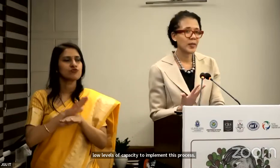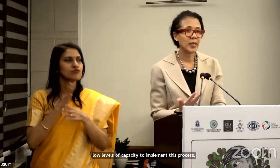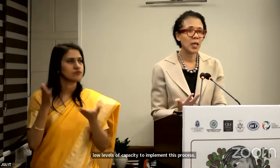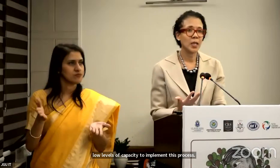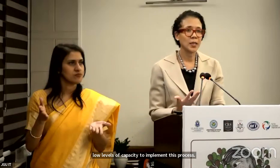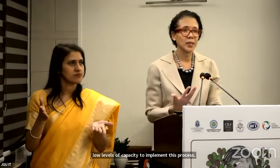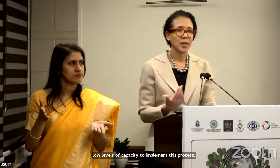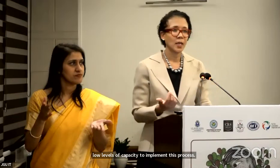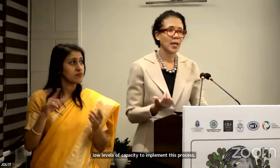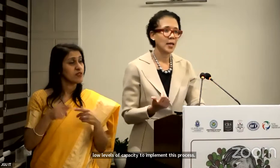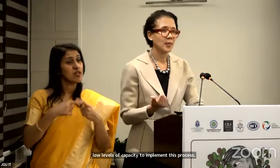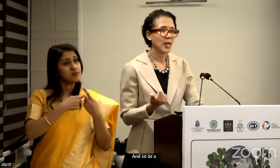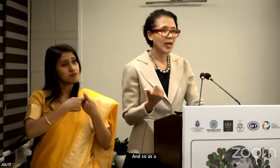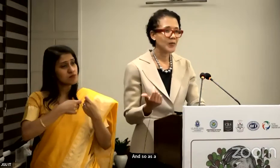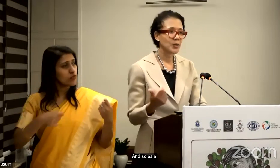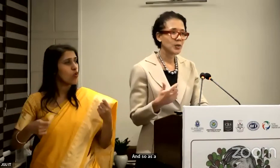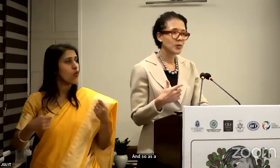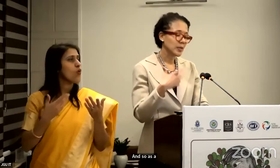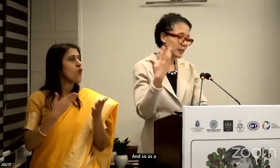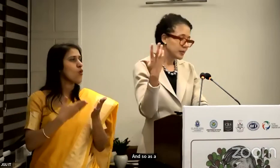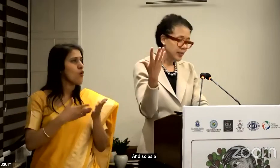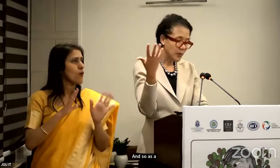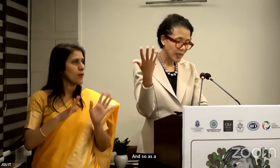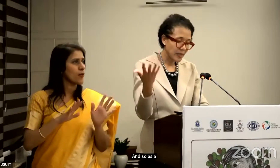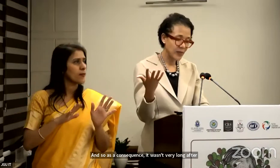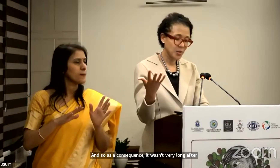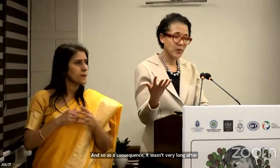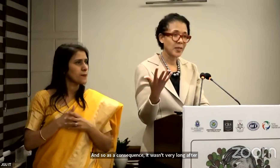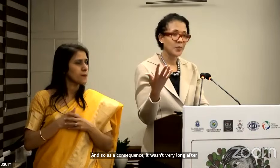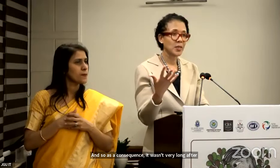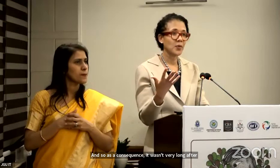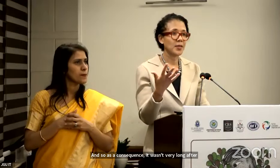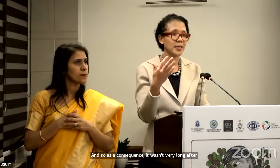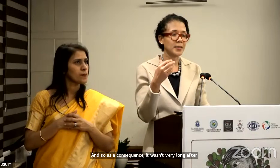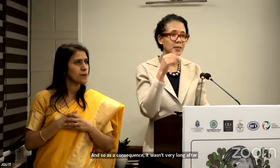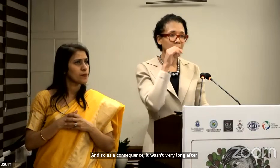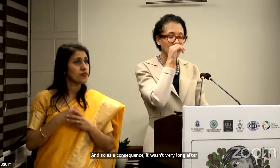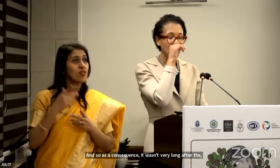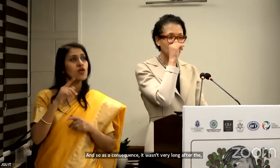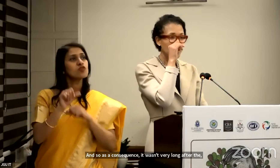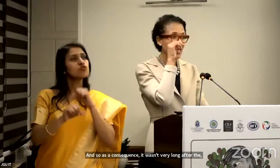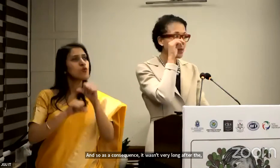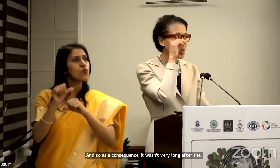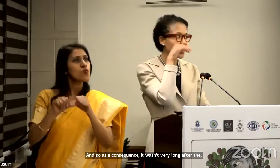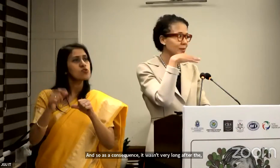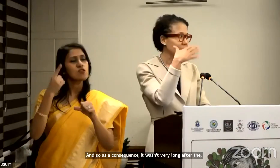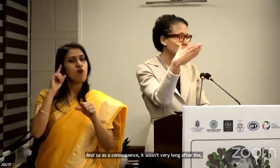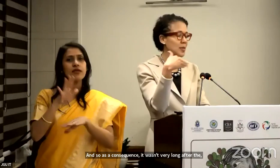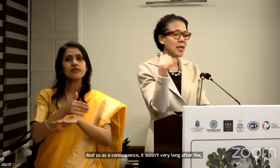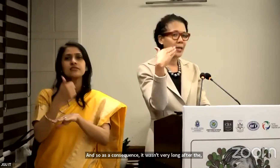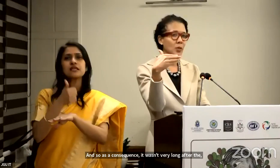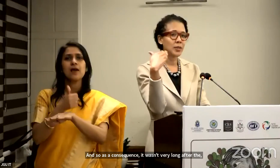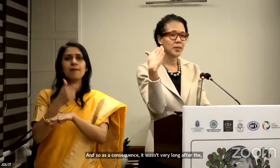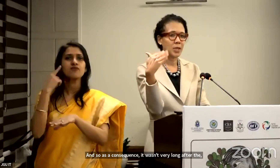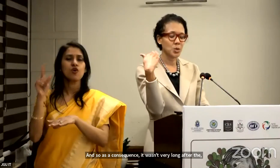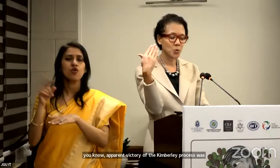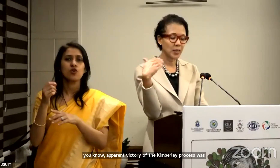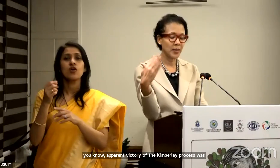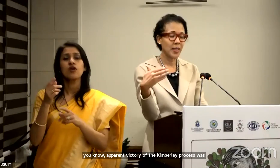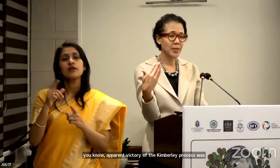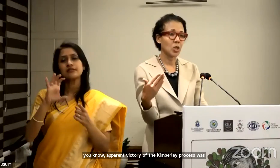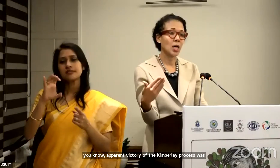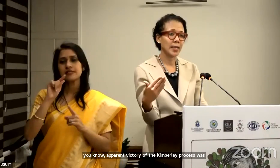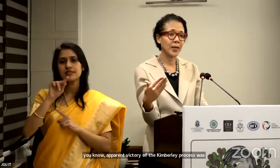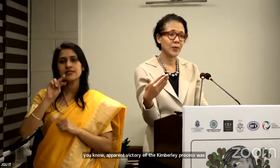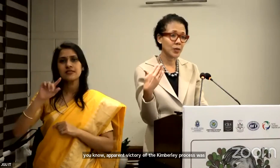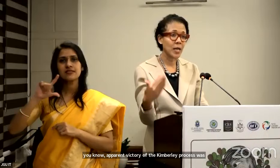wasn't very long after the apparent victory of the Kimberley process was established that civil society organizations really